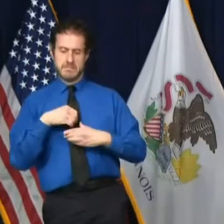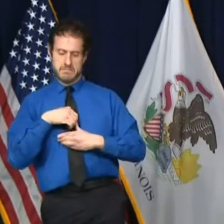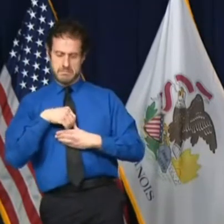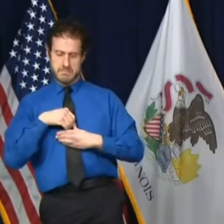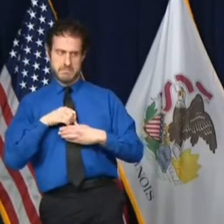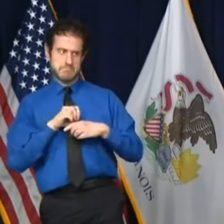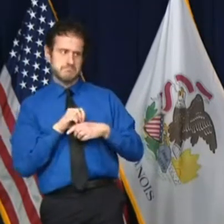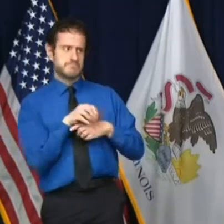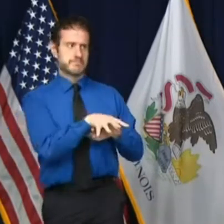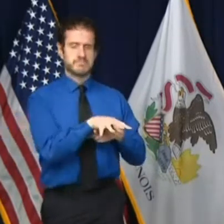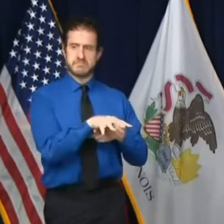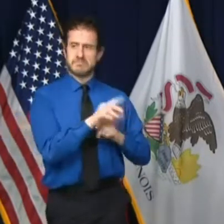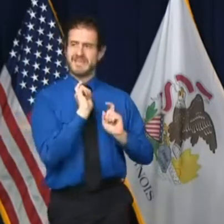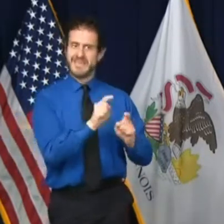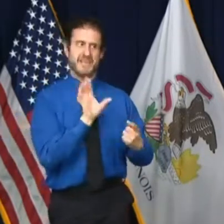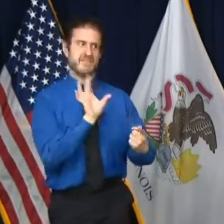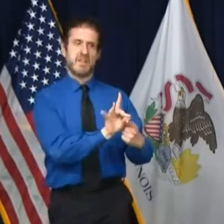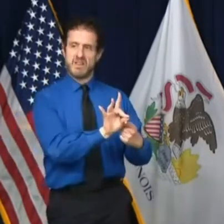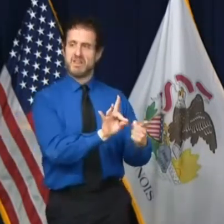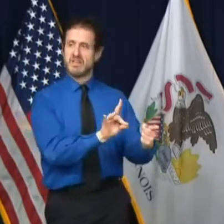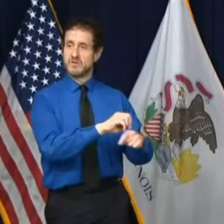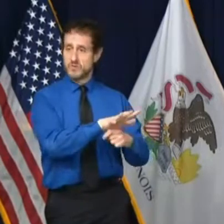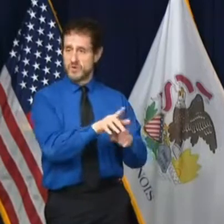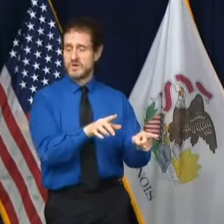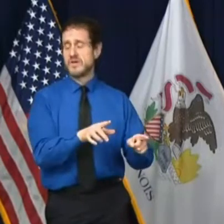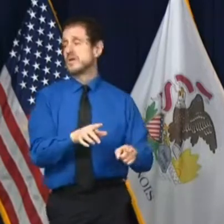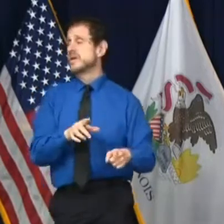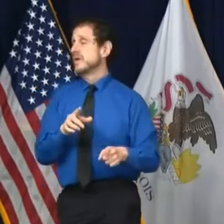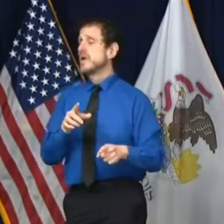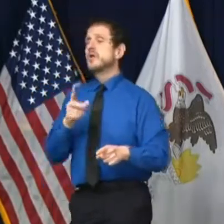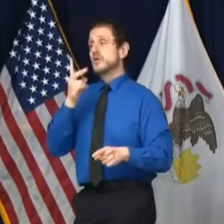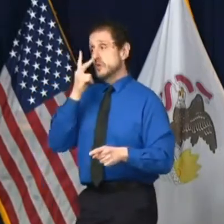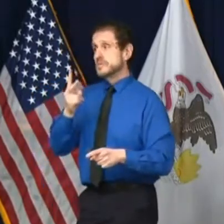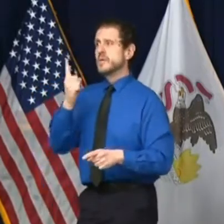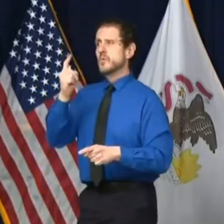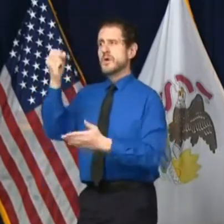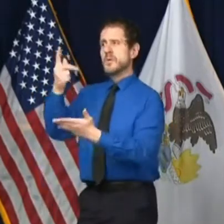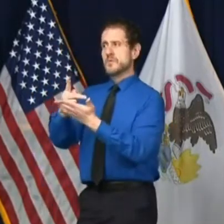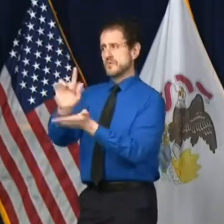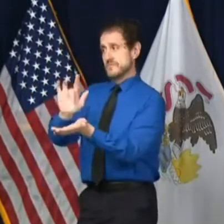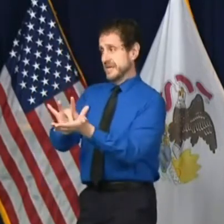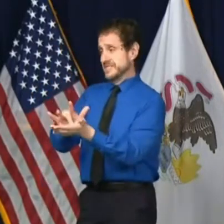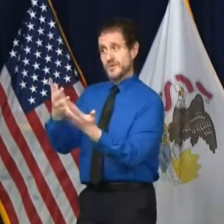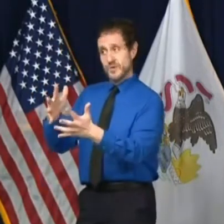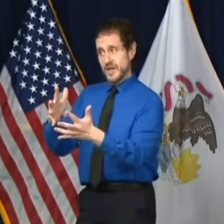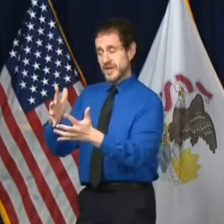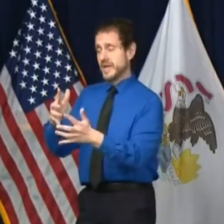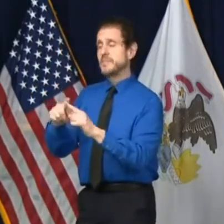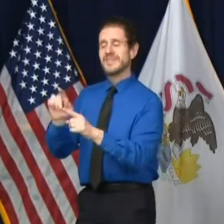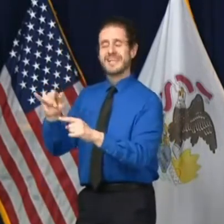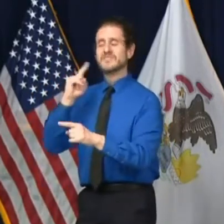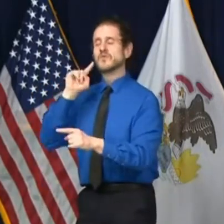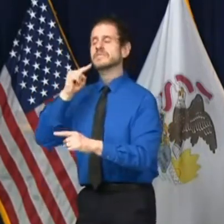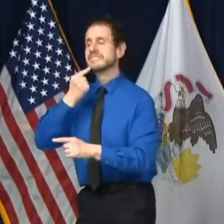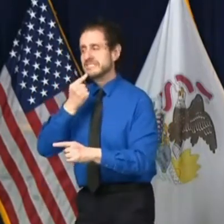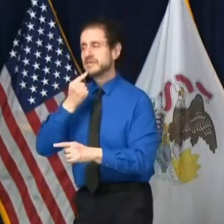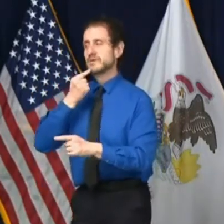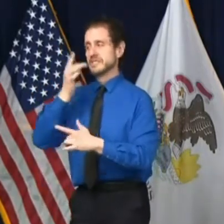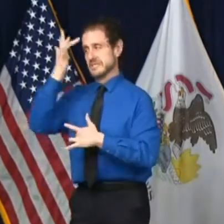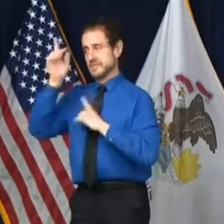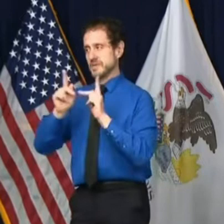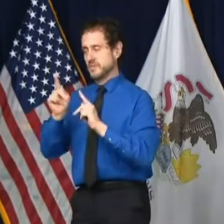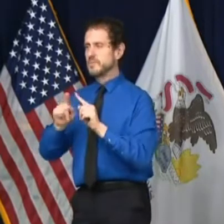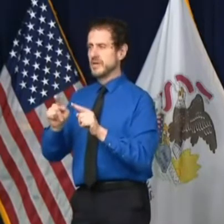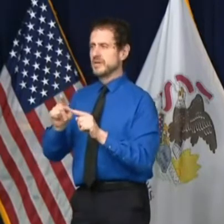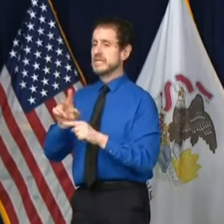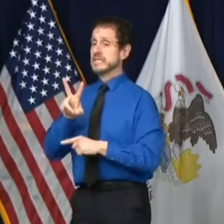the development of a treatment, and you saw that one was already approved, although it's only for severe cases, but there are 70 of